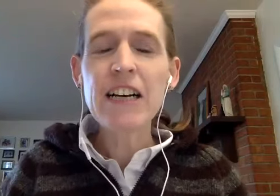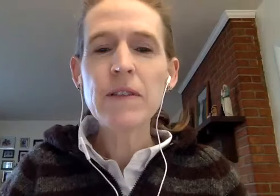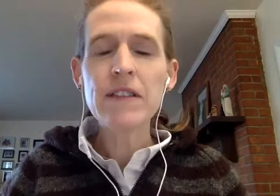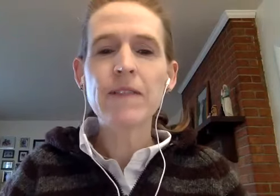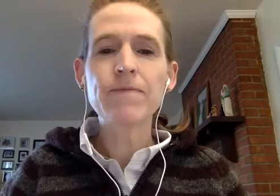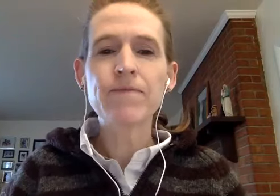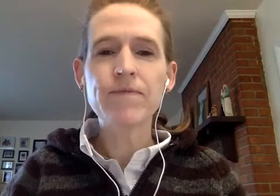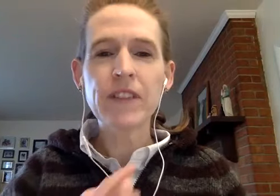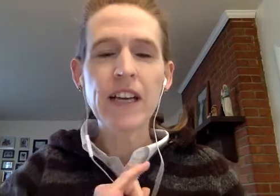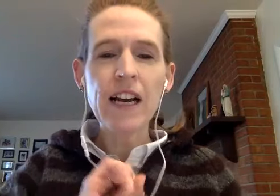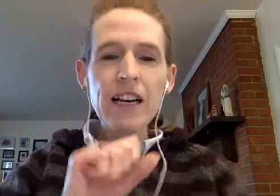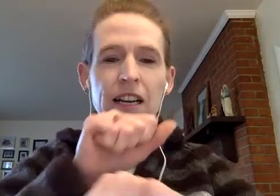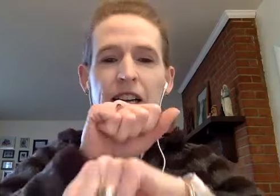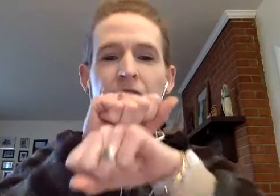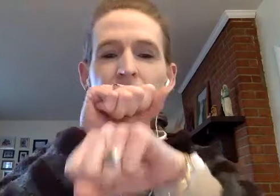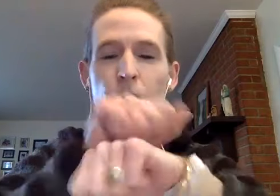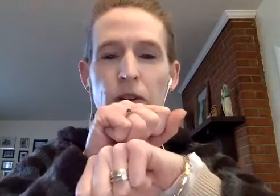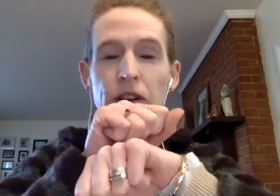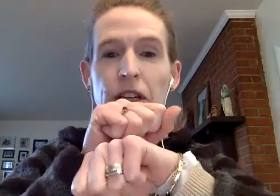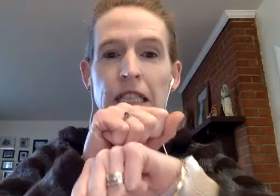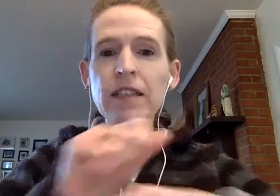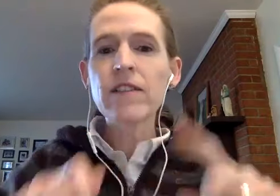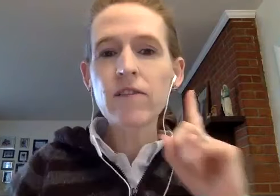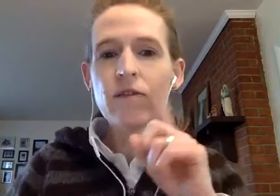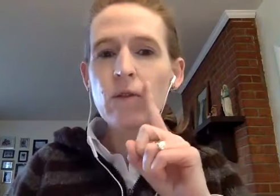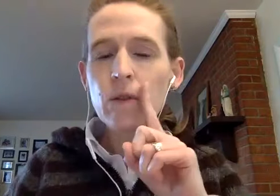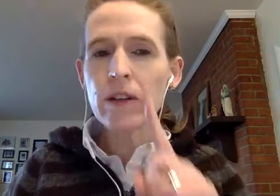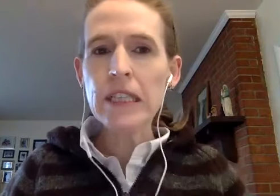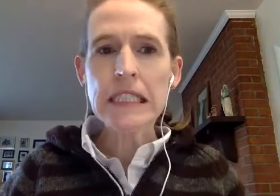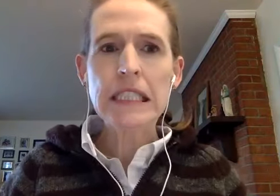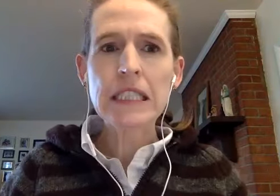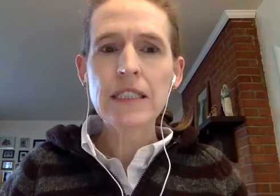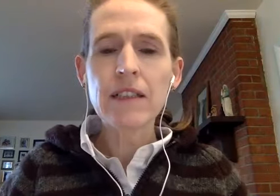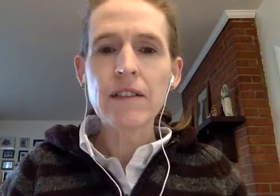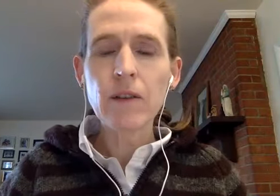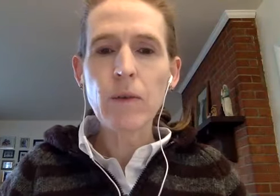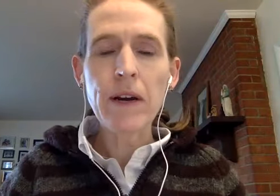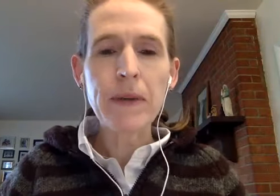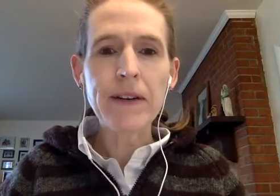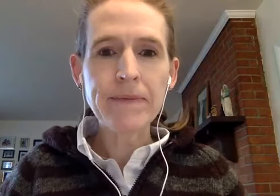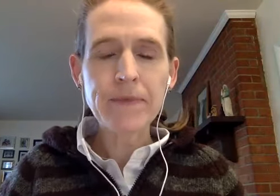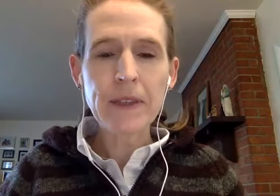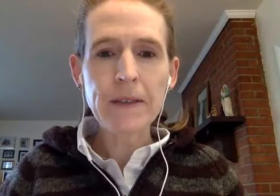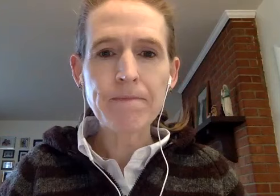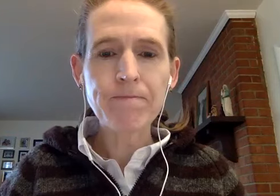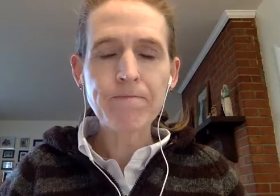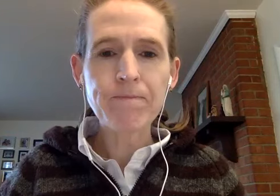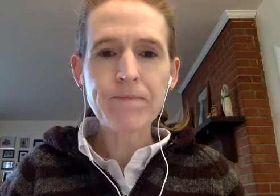Let's see. I work for, oh wow, Mary.